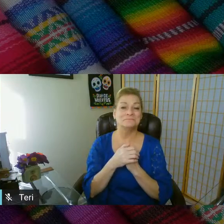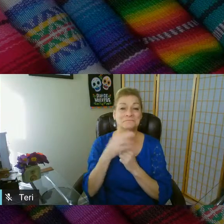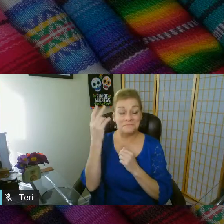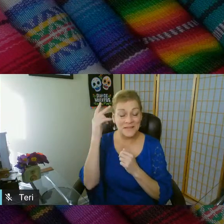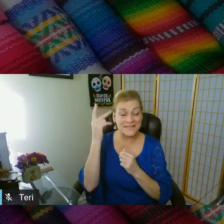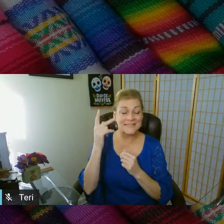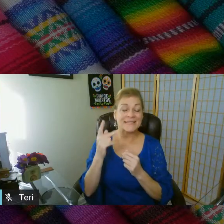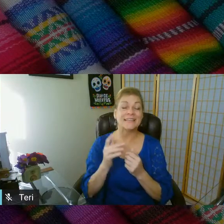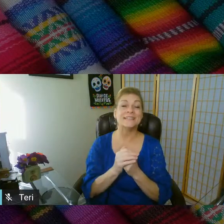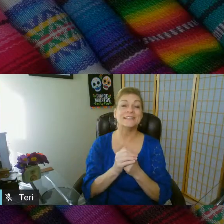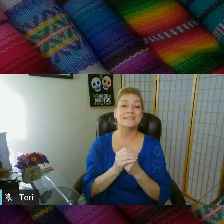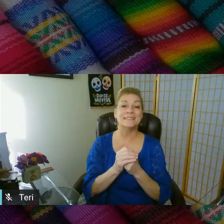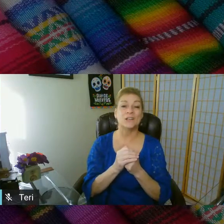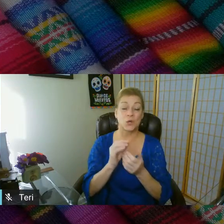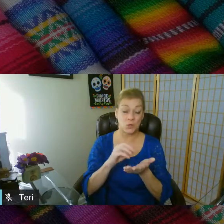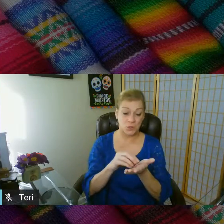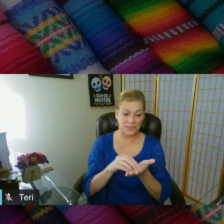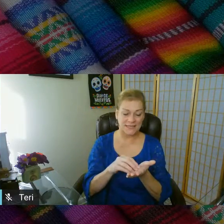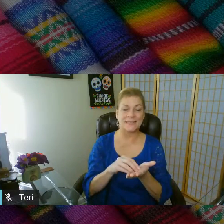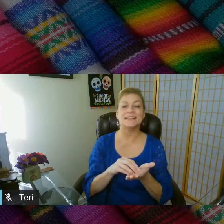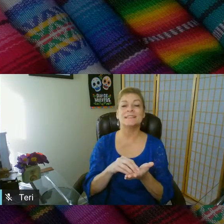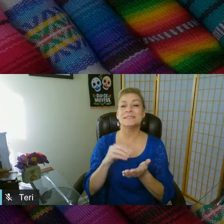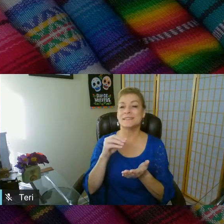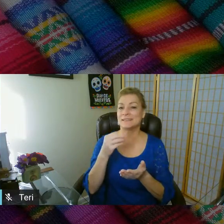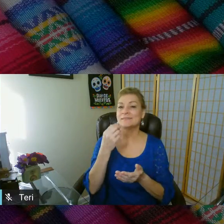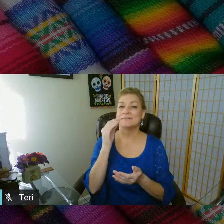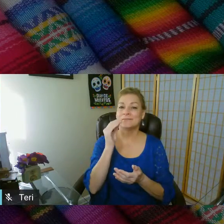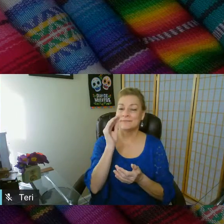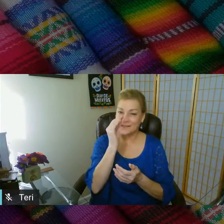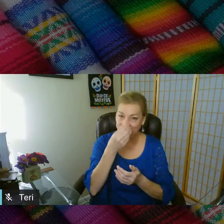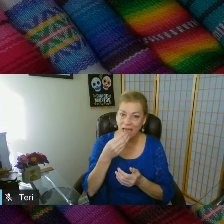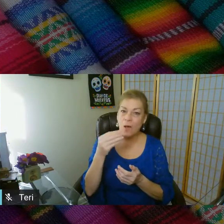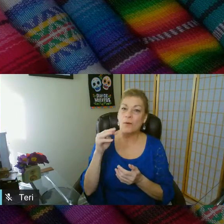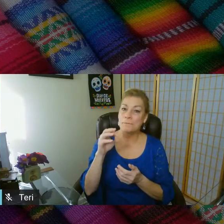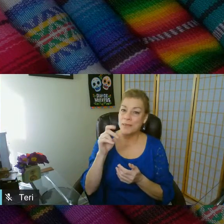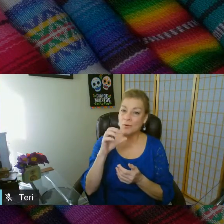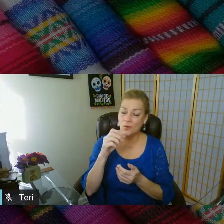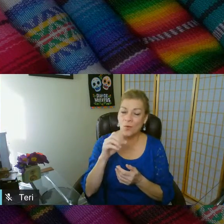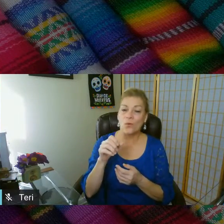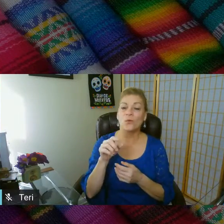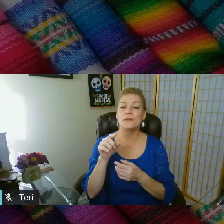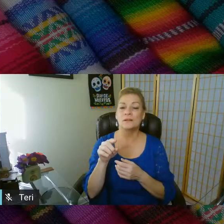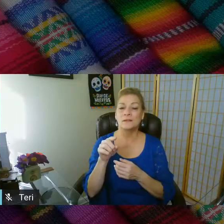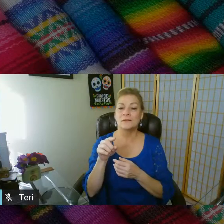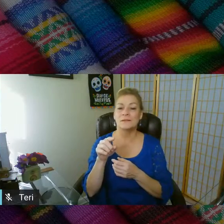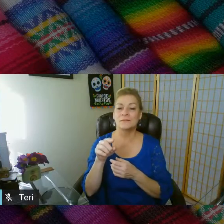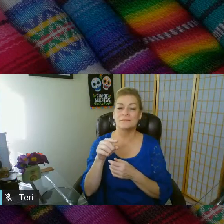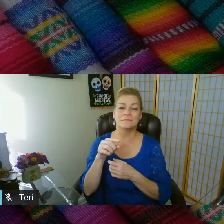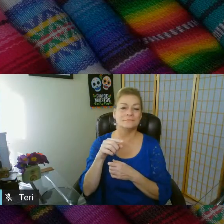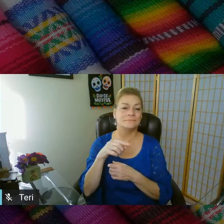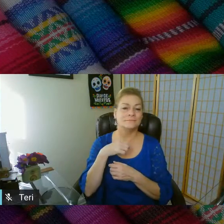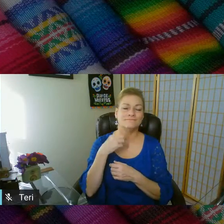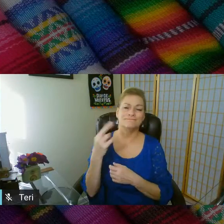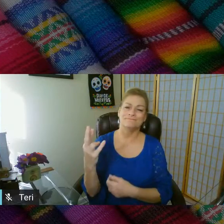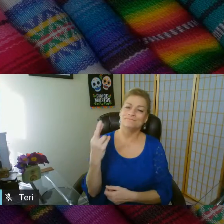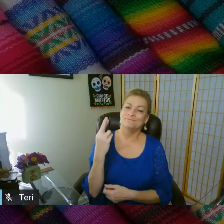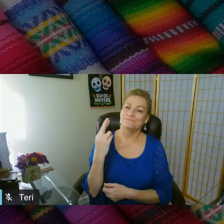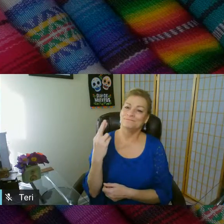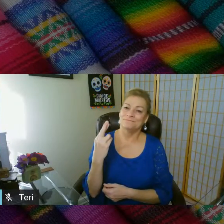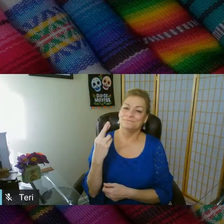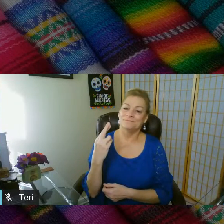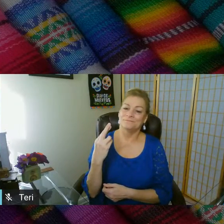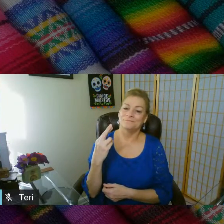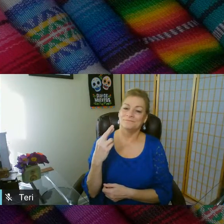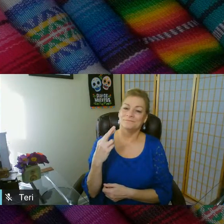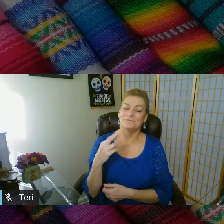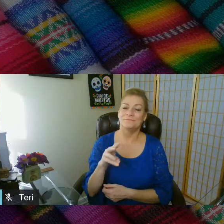marigolds, of course, with a skull, another candle. This is a guardian angel. This is my dear friend, Reverend Lonnie Vanderslice, Unity Minister. Made